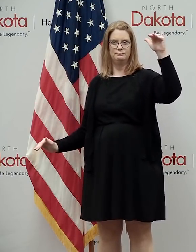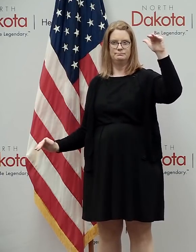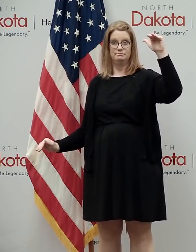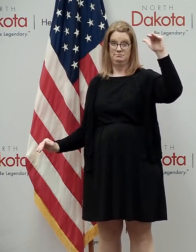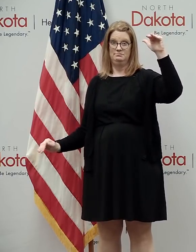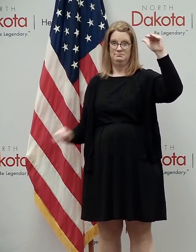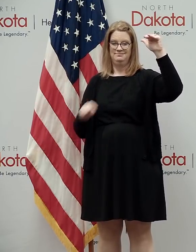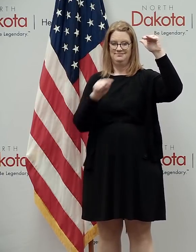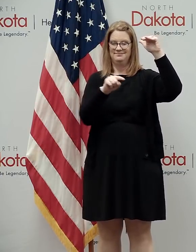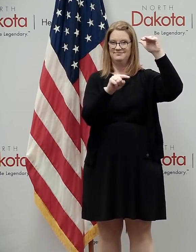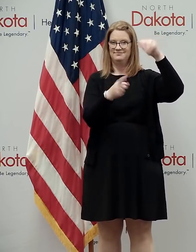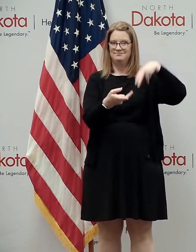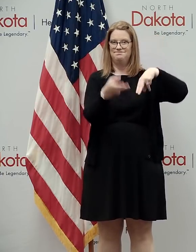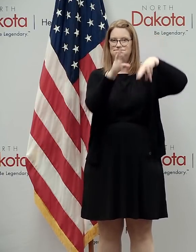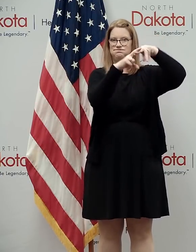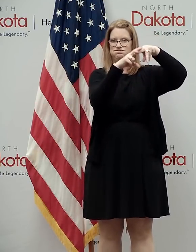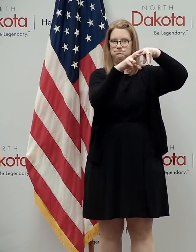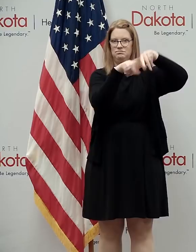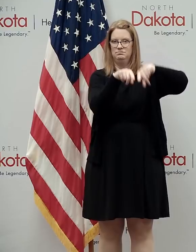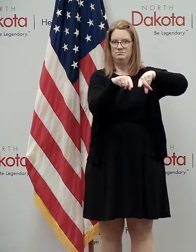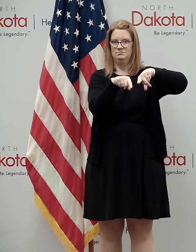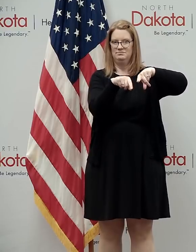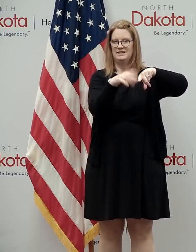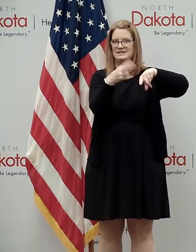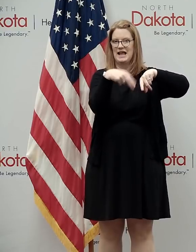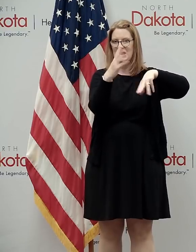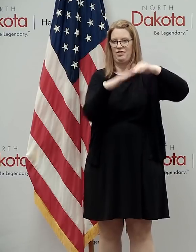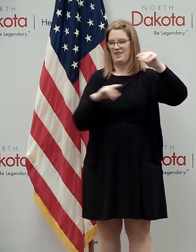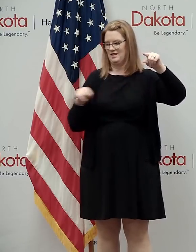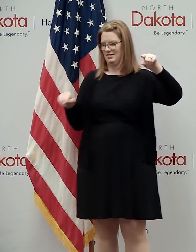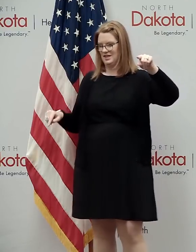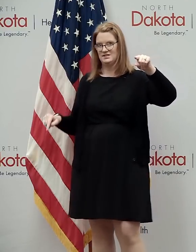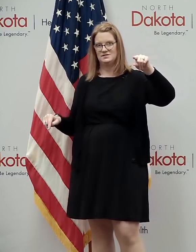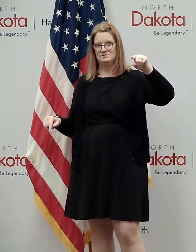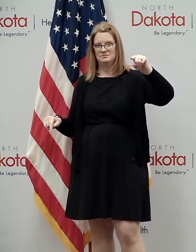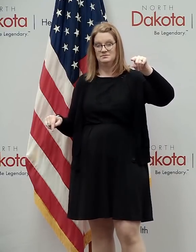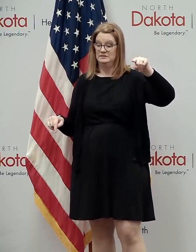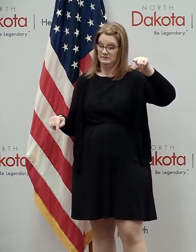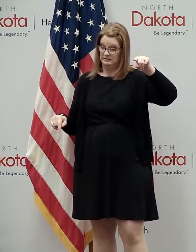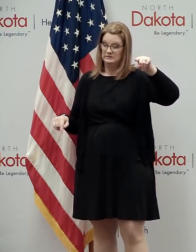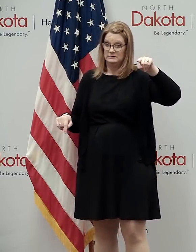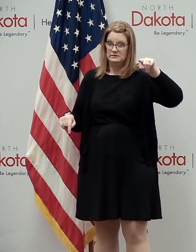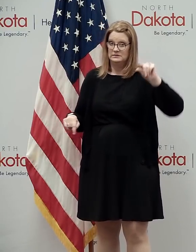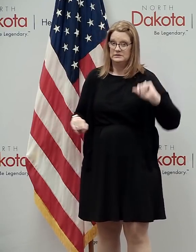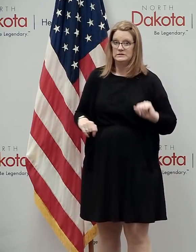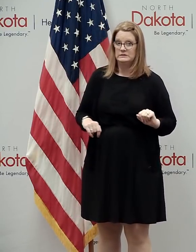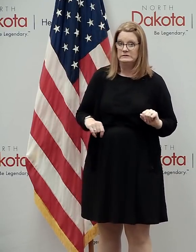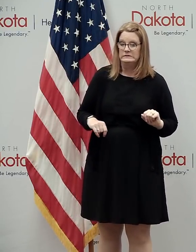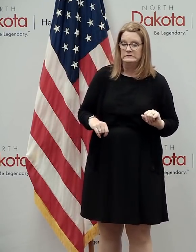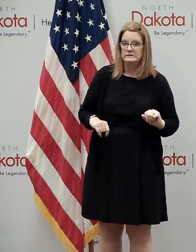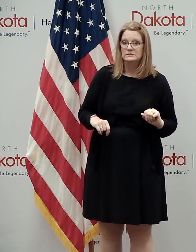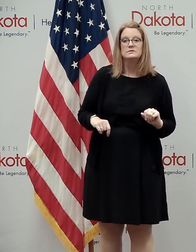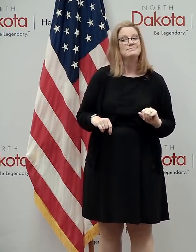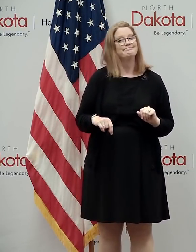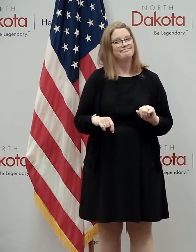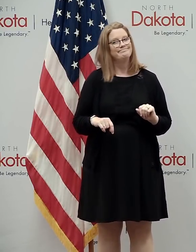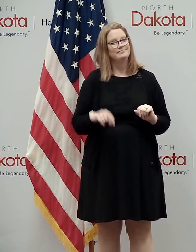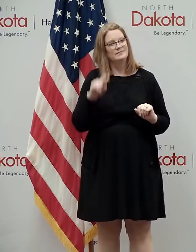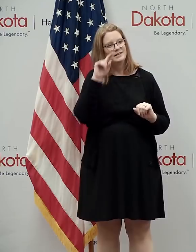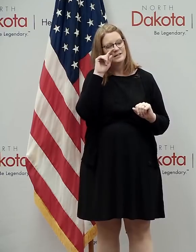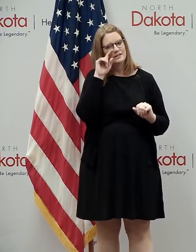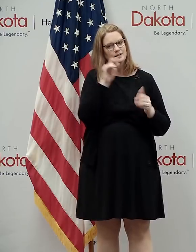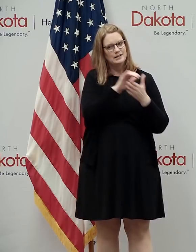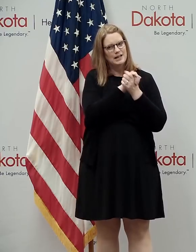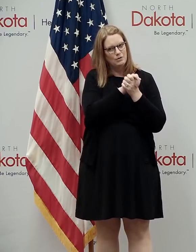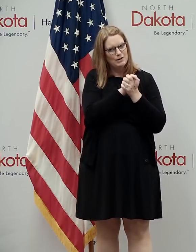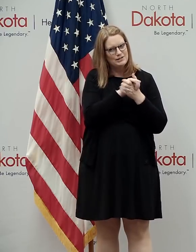has moved ahead of our largest metro area. And so again, that's a cause for to say